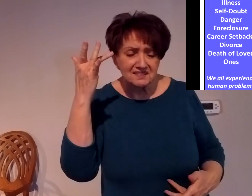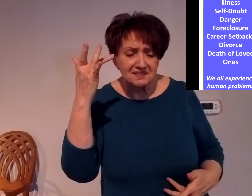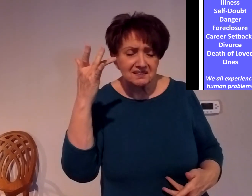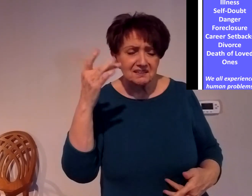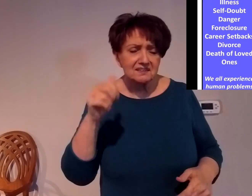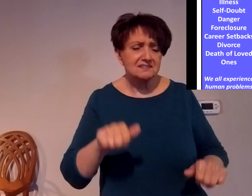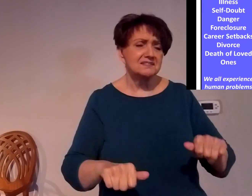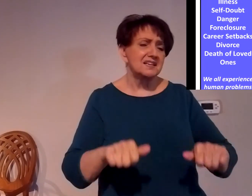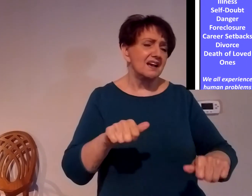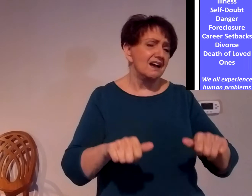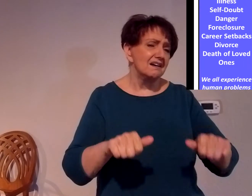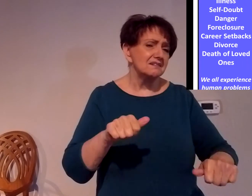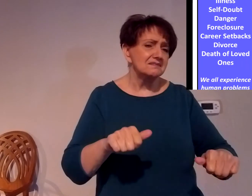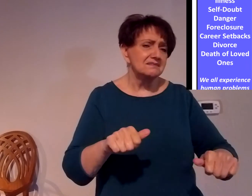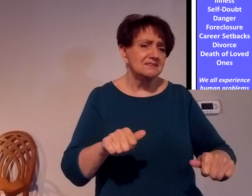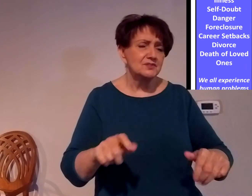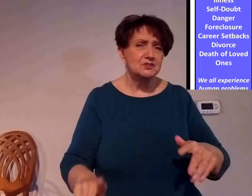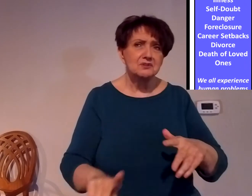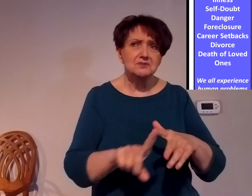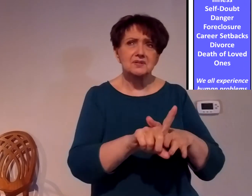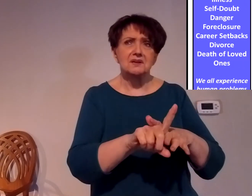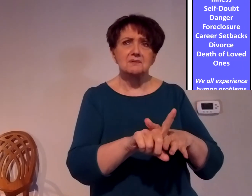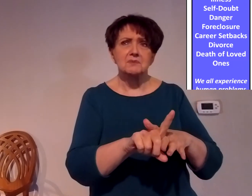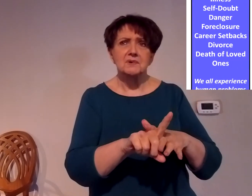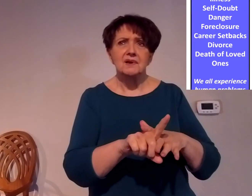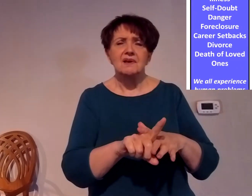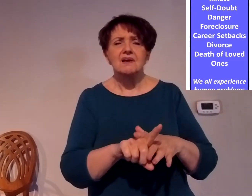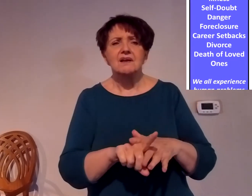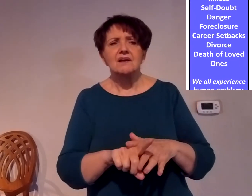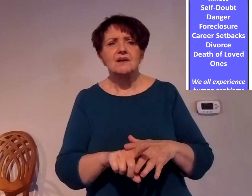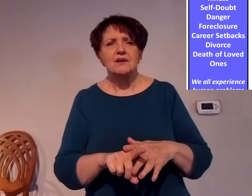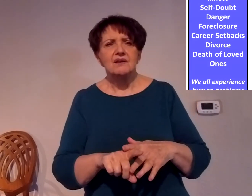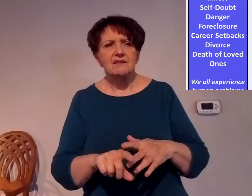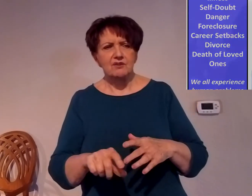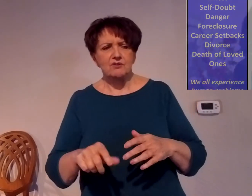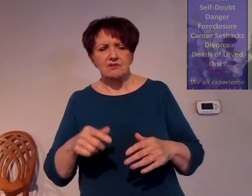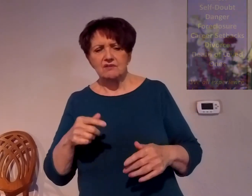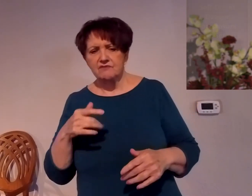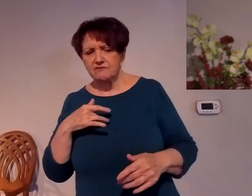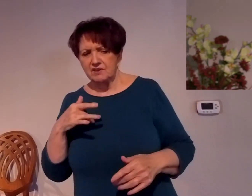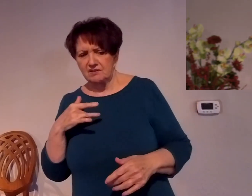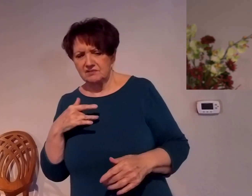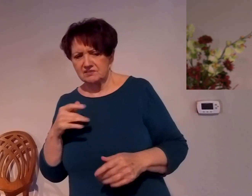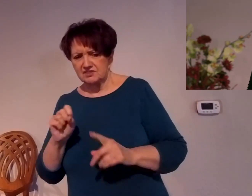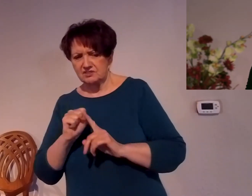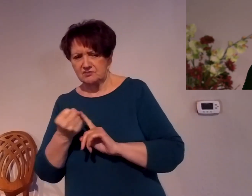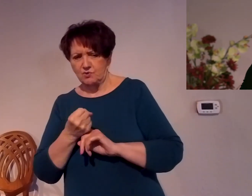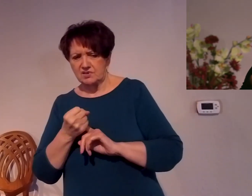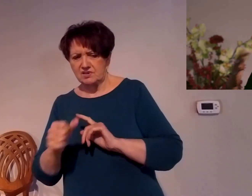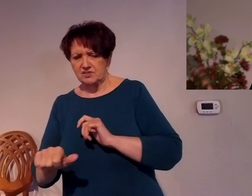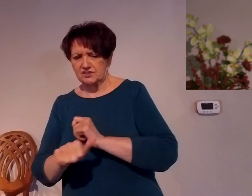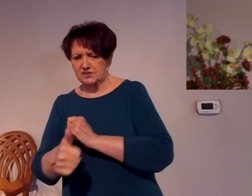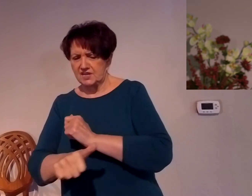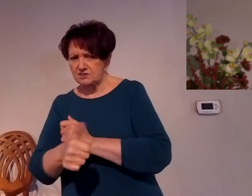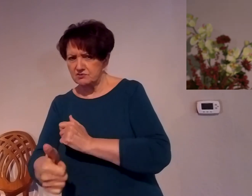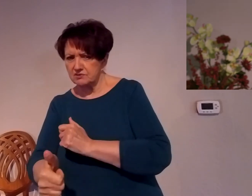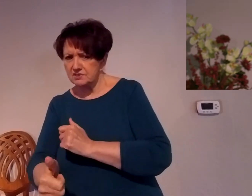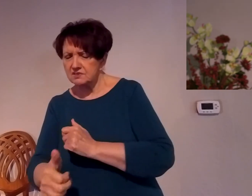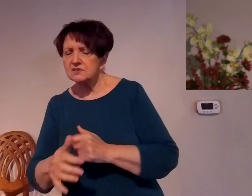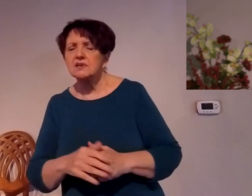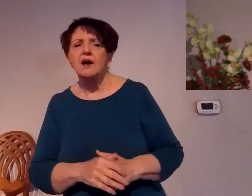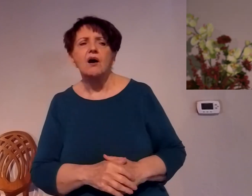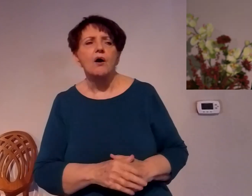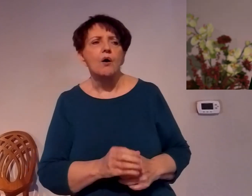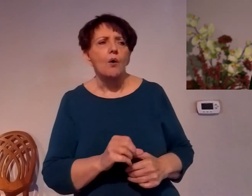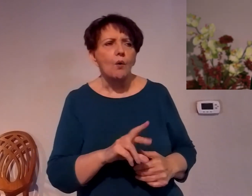We find ourselves in a place or a situation that feels dangerous, right? Or we're fired